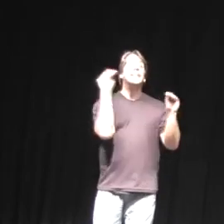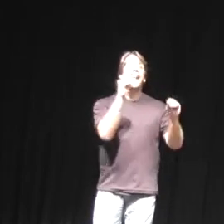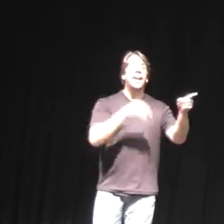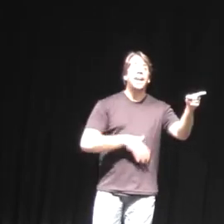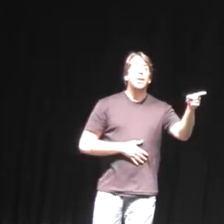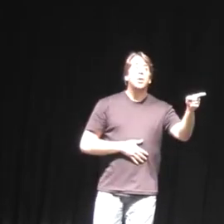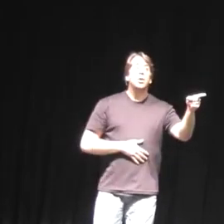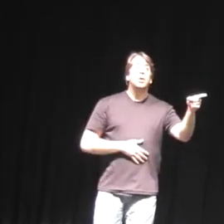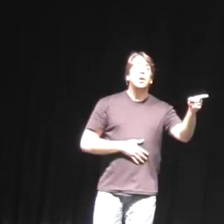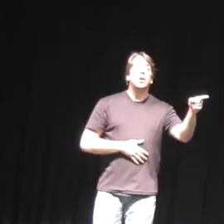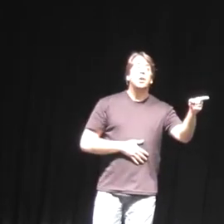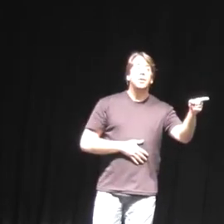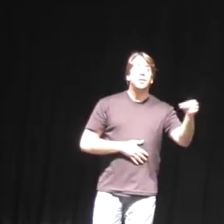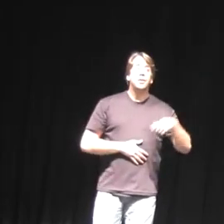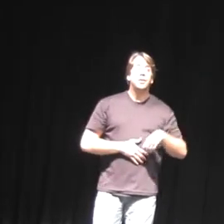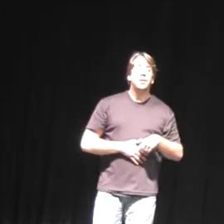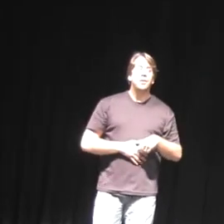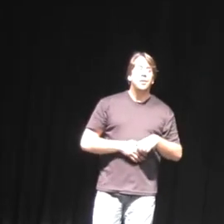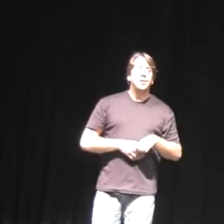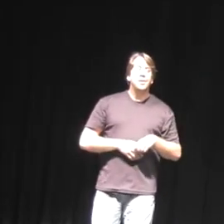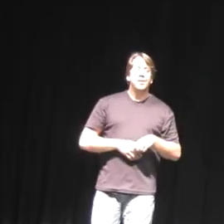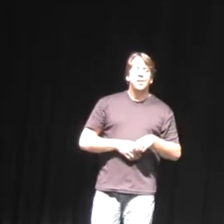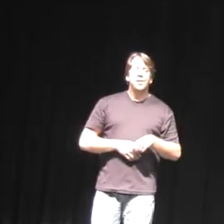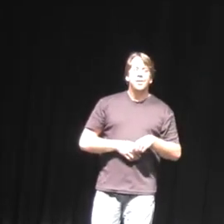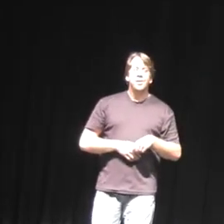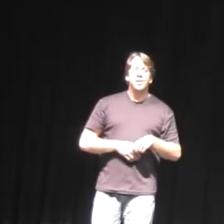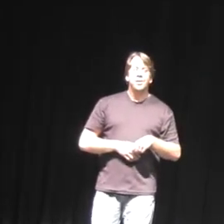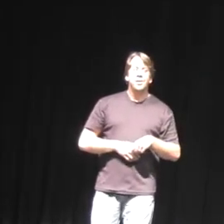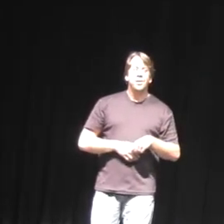be like, oh, you suck!